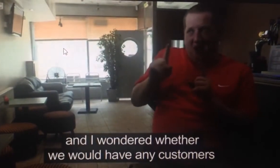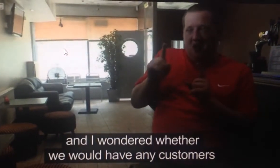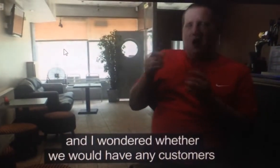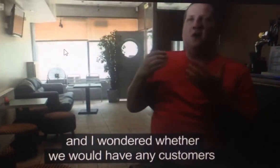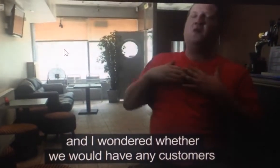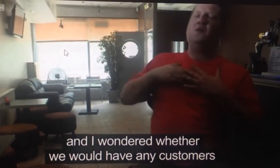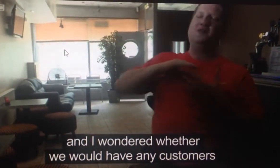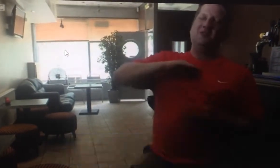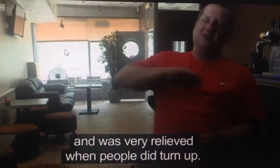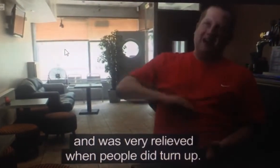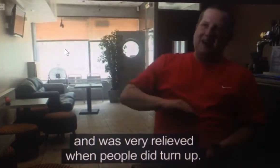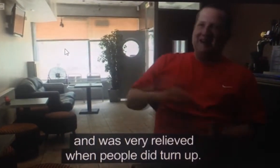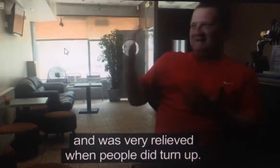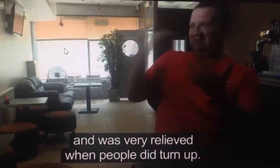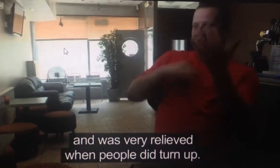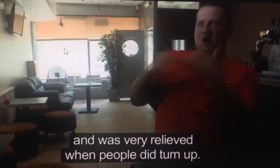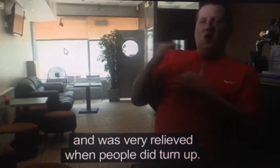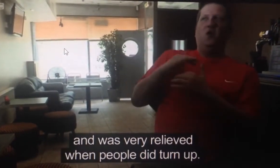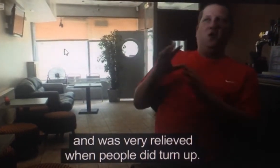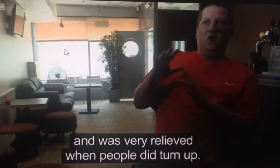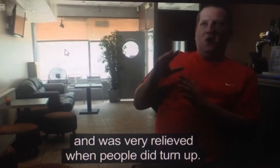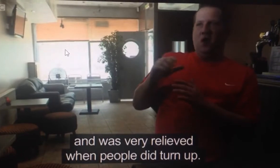customers I was very relieved when people did turn up